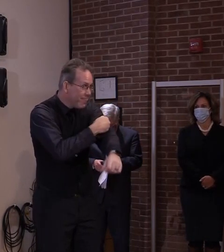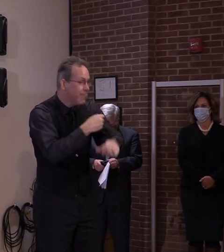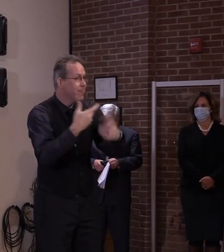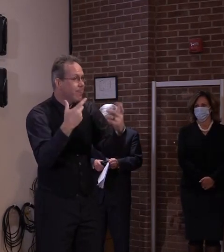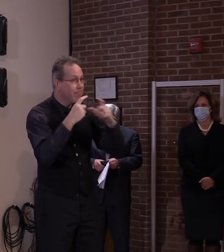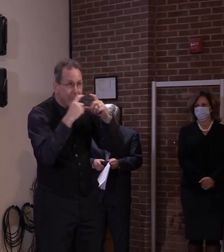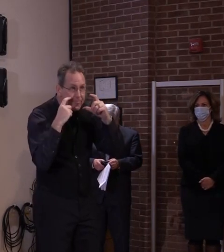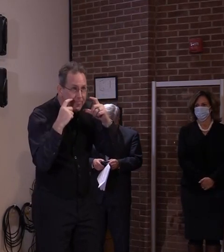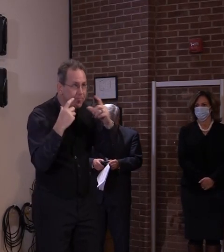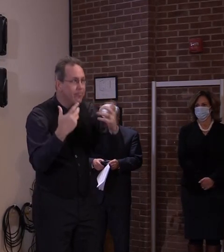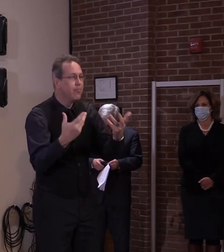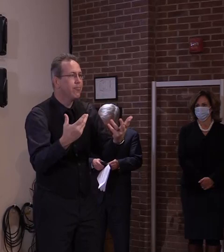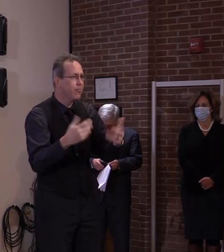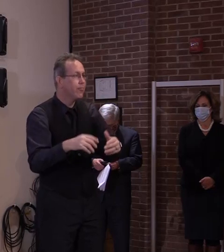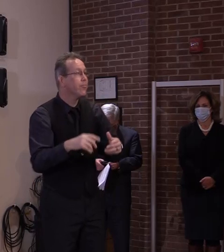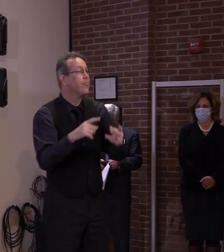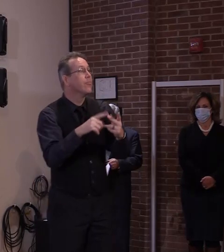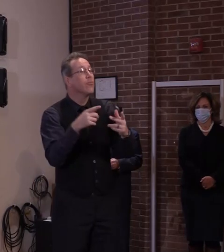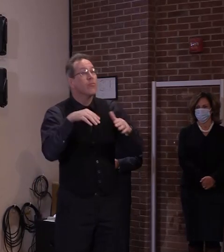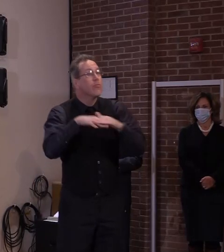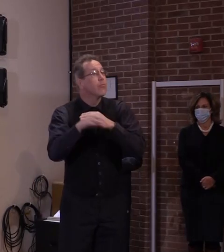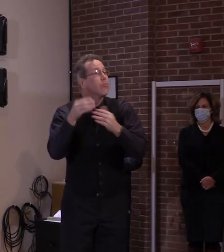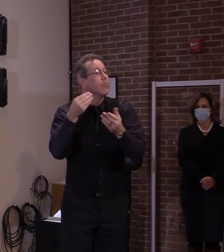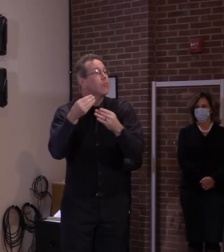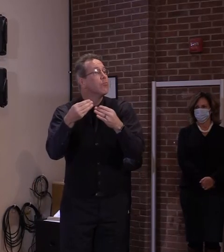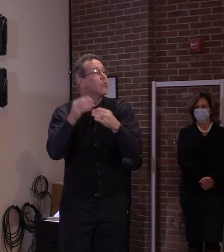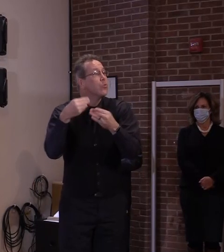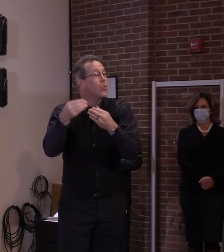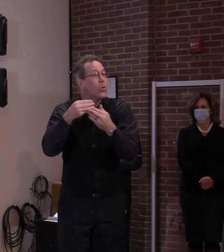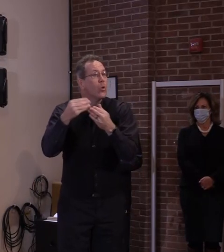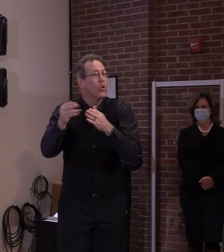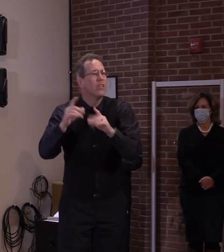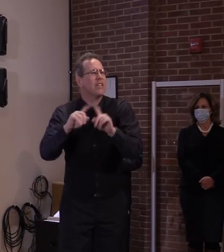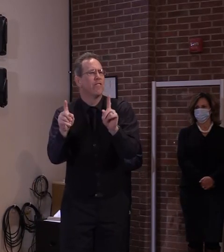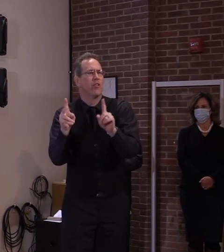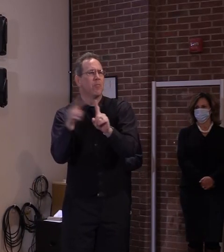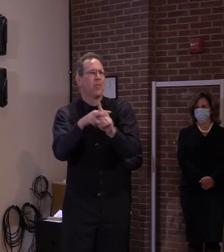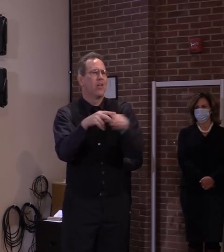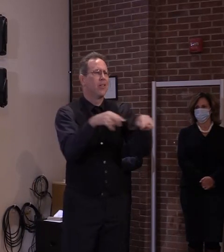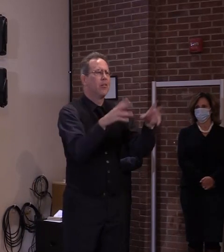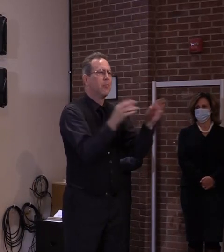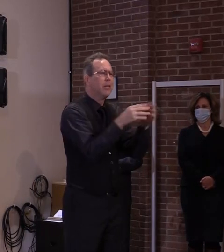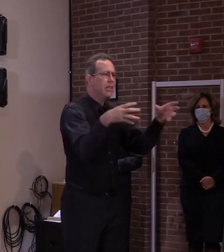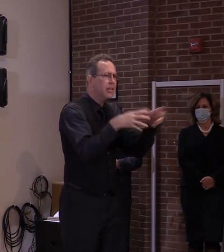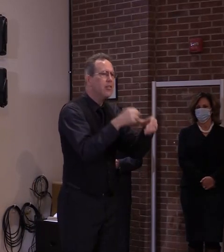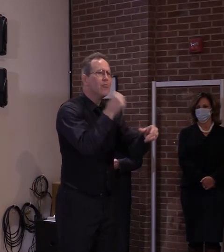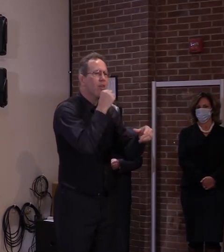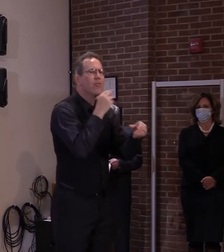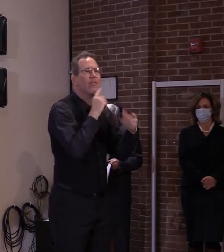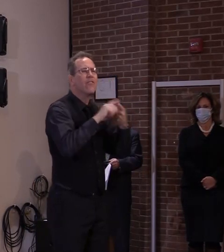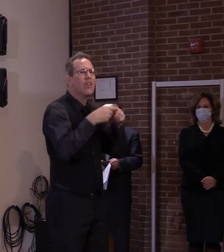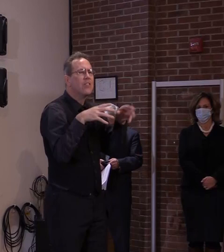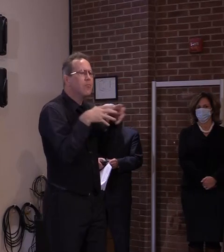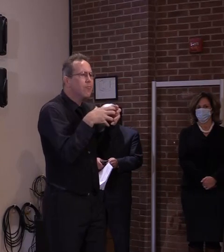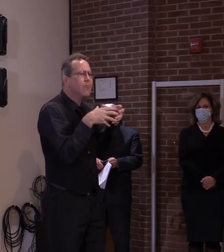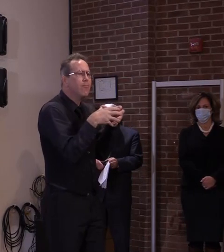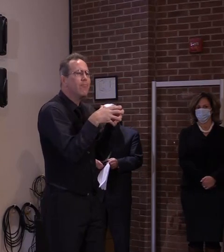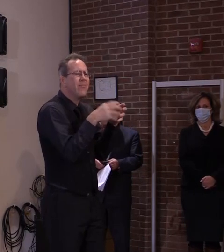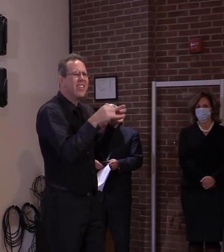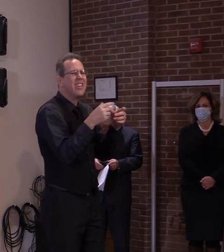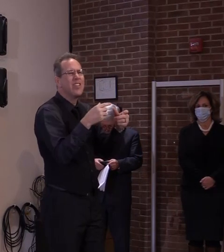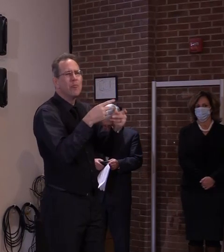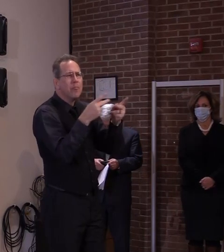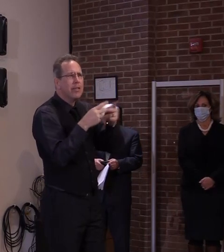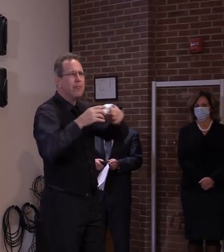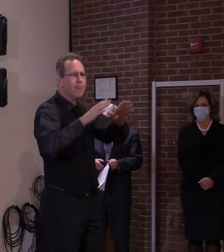activity without masks. So it was just a thought that we wanted to make sure that others